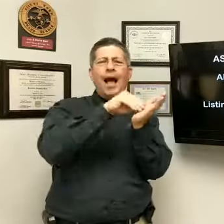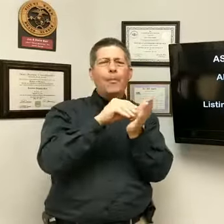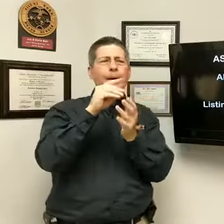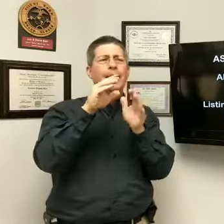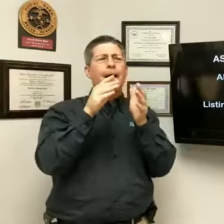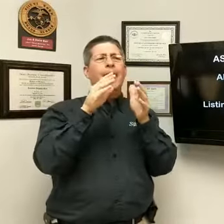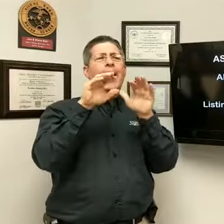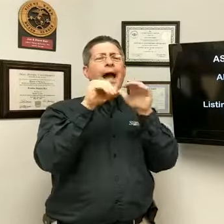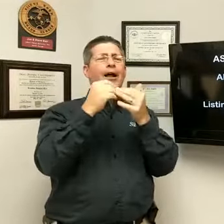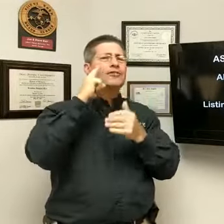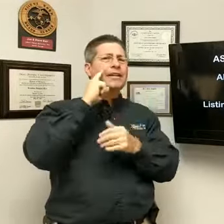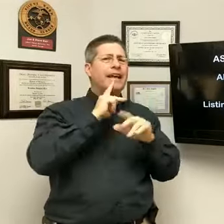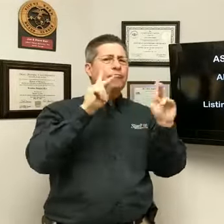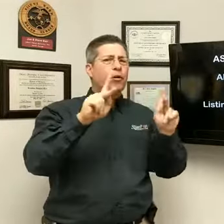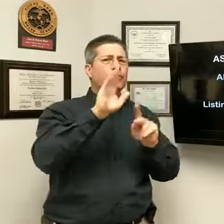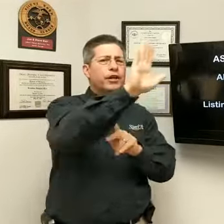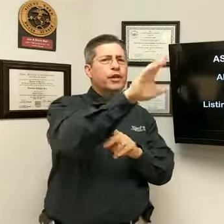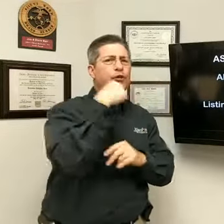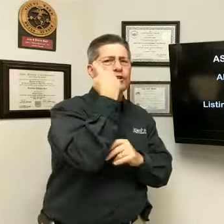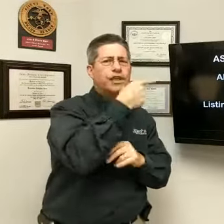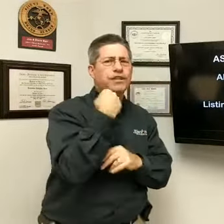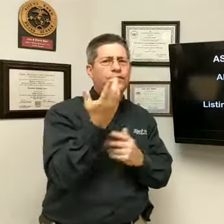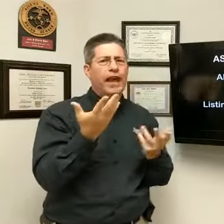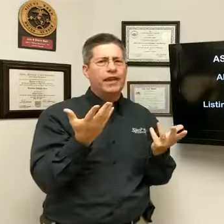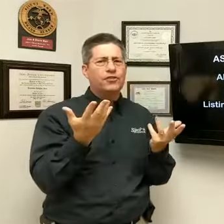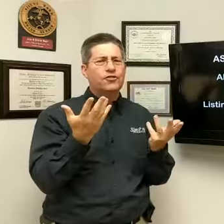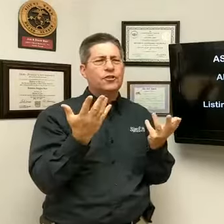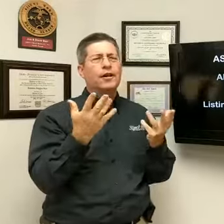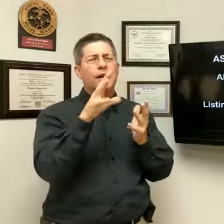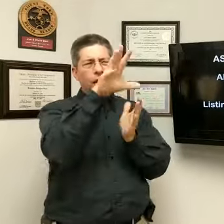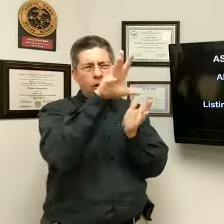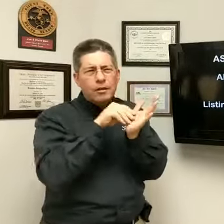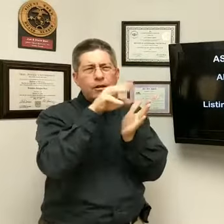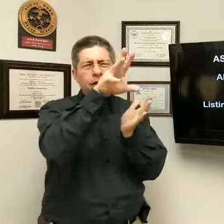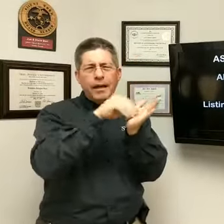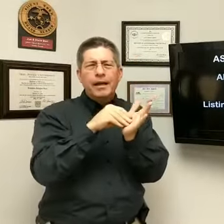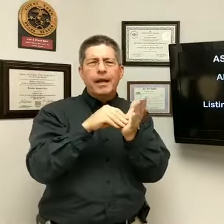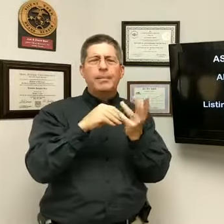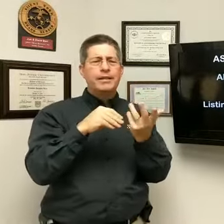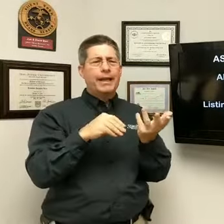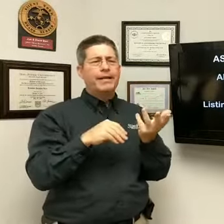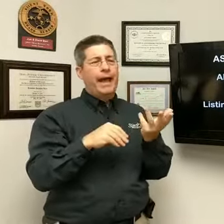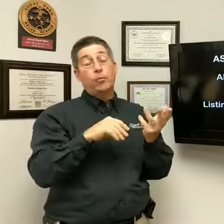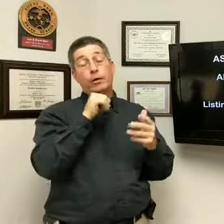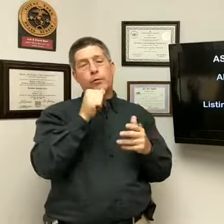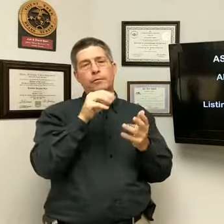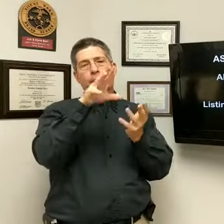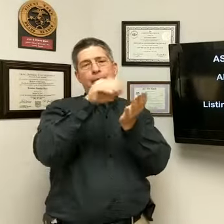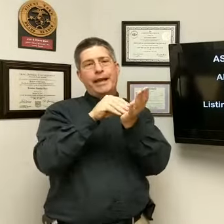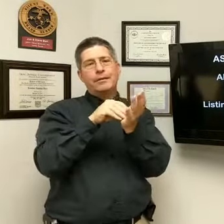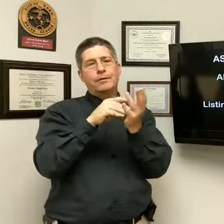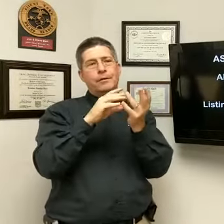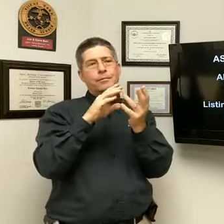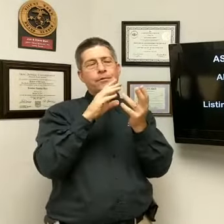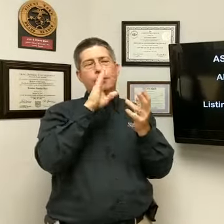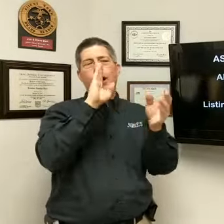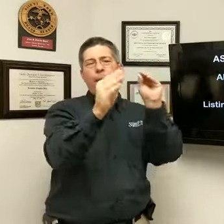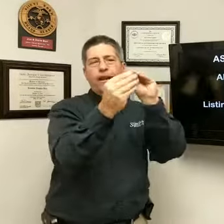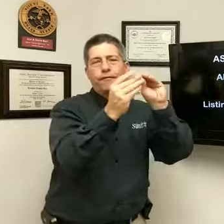copy. How does a deaf person use his face? Imitate that. Well, don't imitate you're not making fun